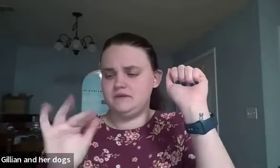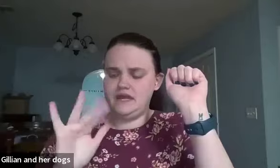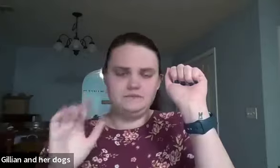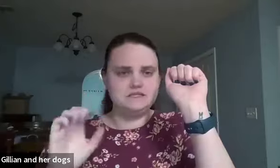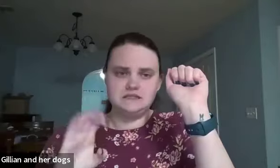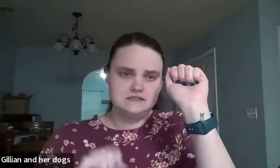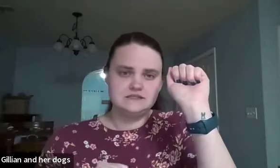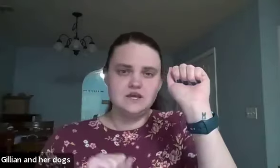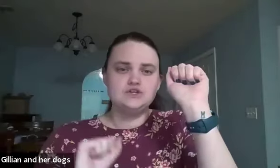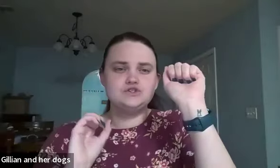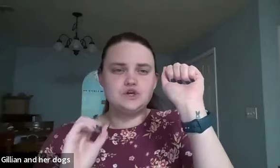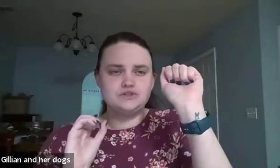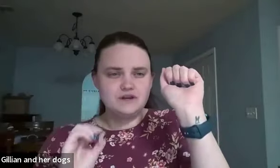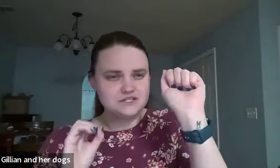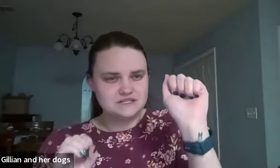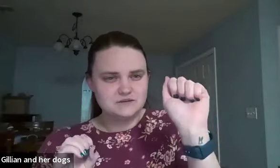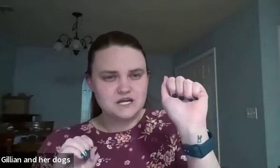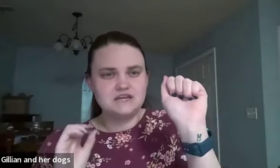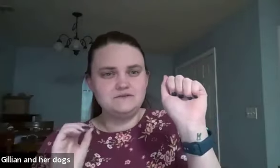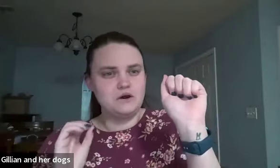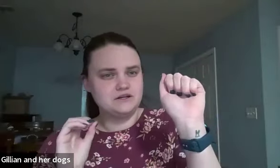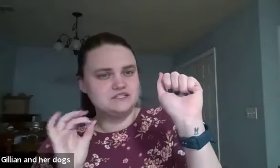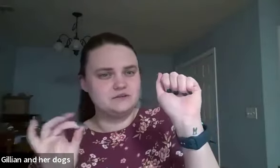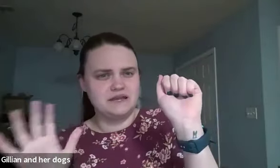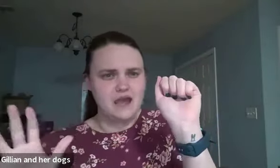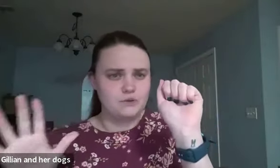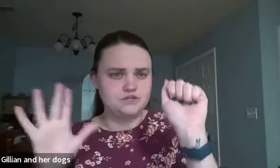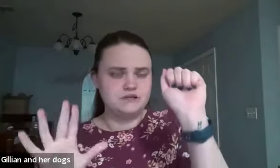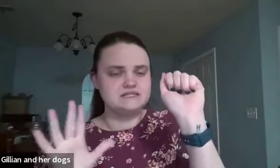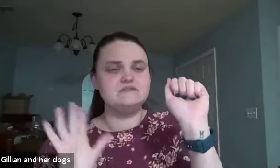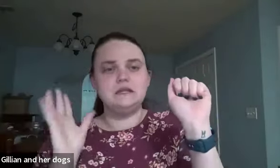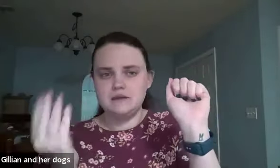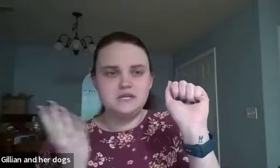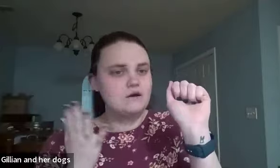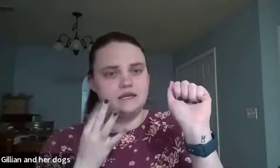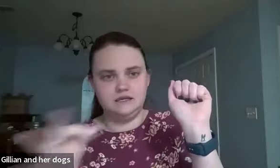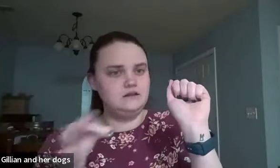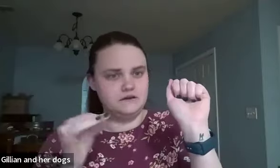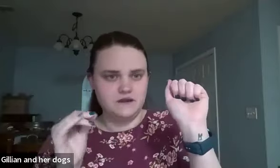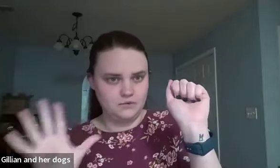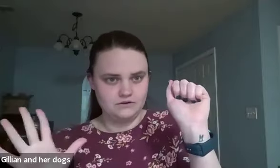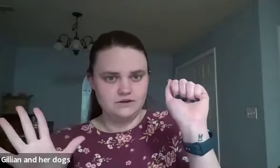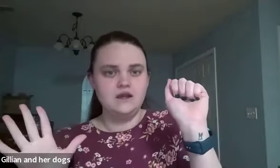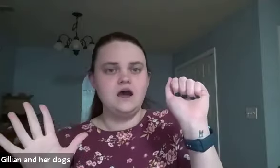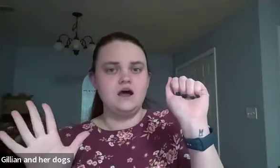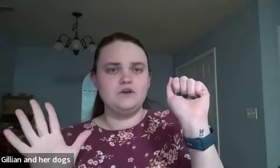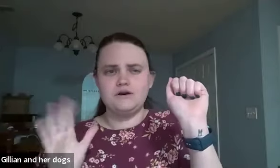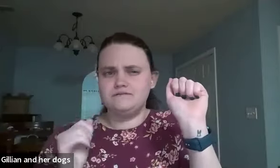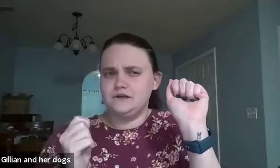the ABCs. So do not stress too much. If you are concerned about like how would you play stuff, let me know and I can clarify more. There are very